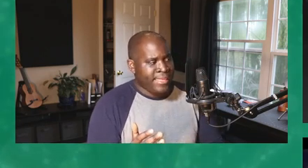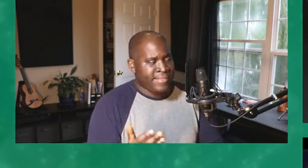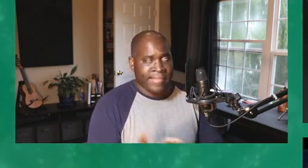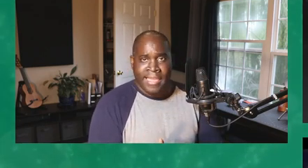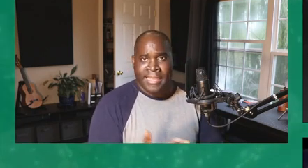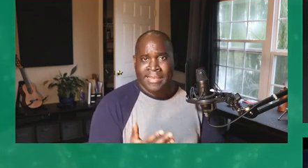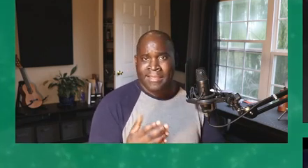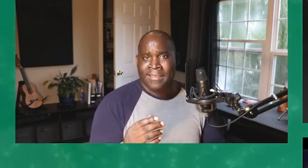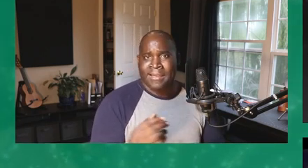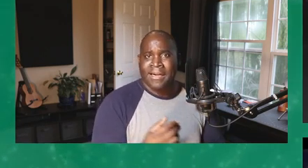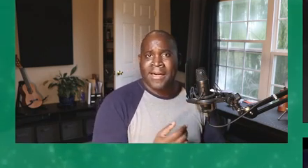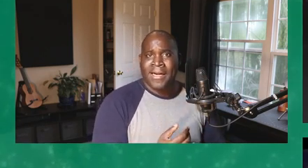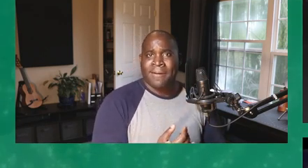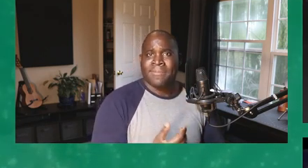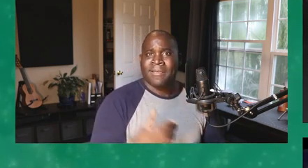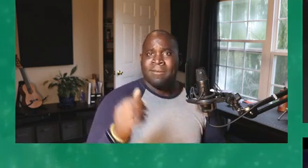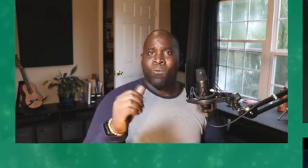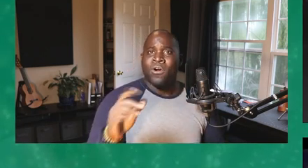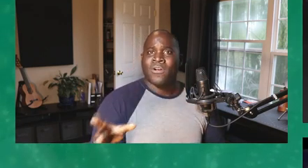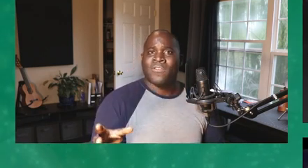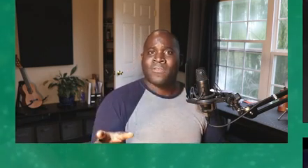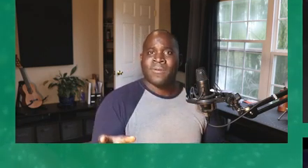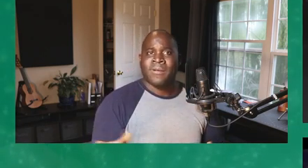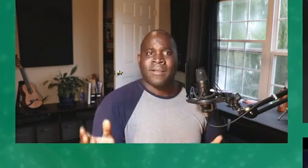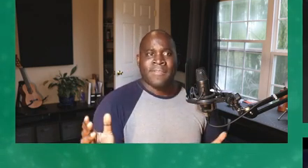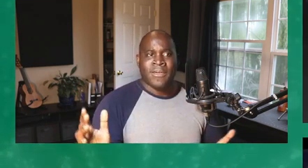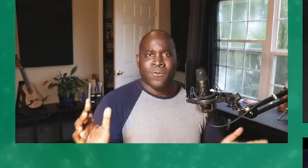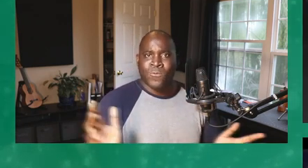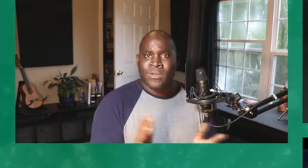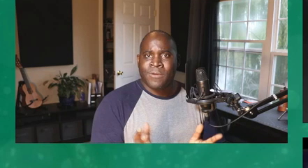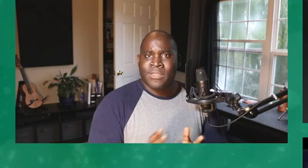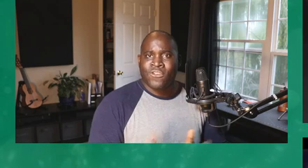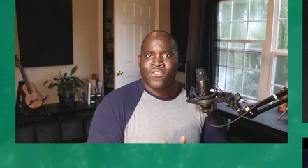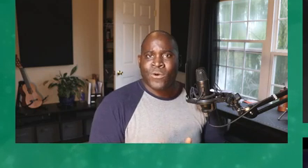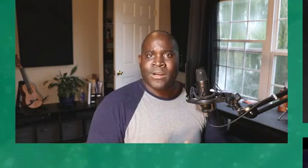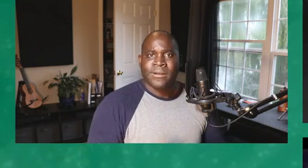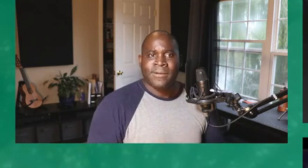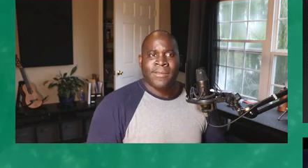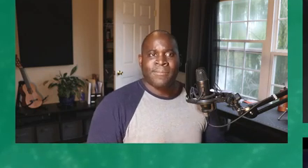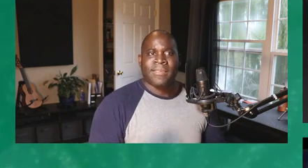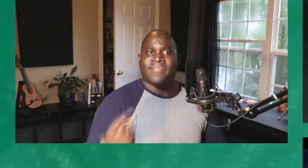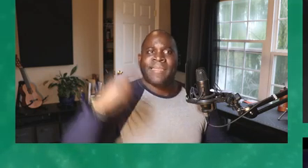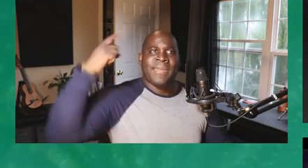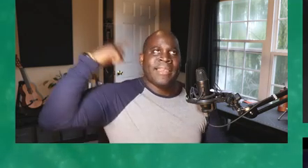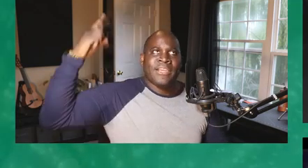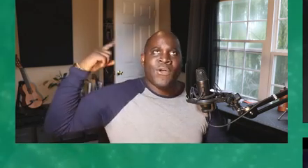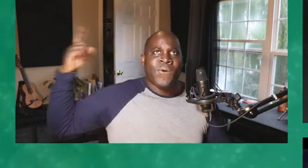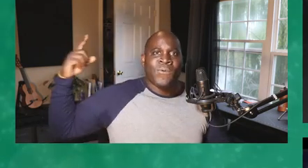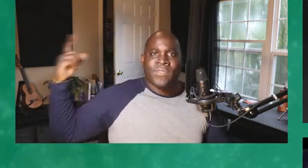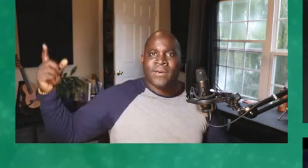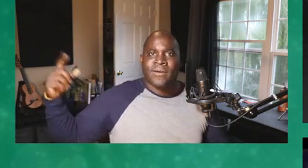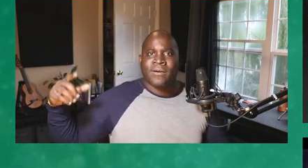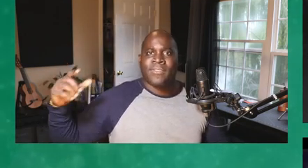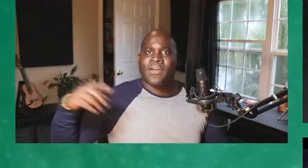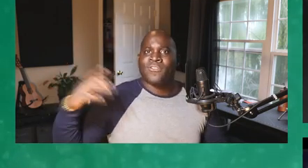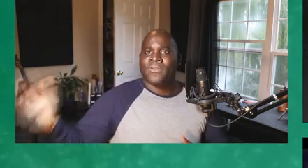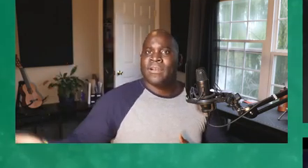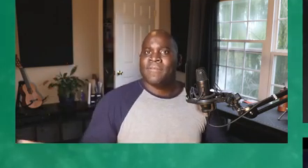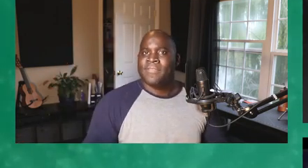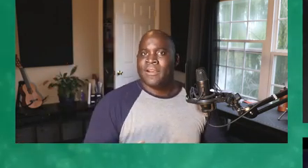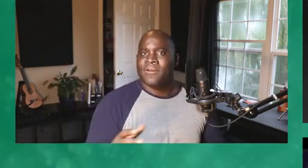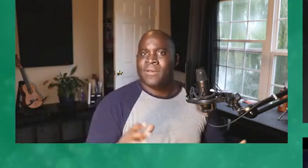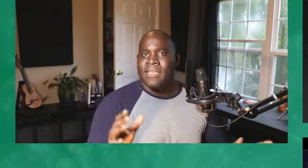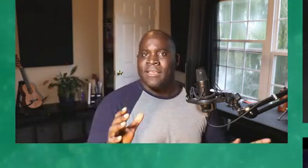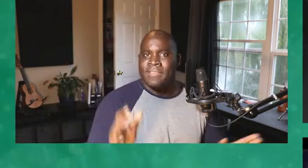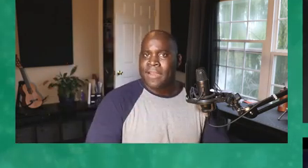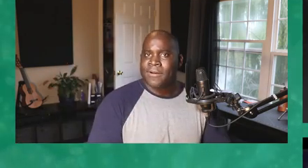may sign words that are really, really short, because they may not know the